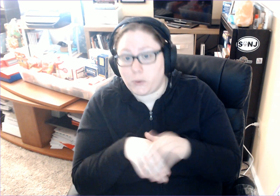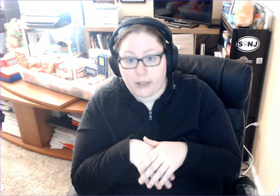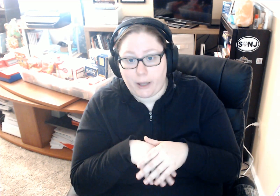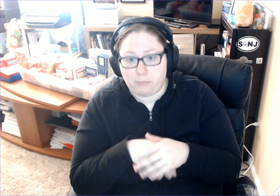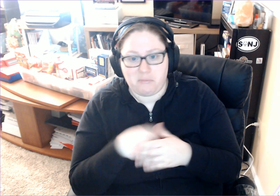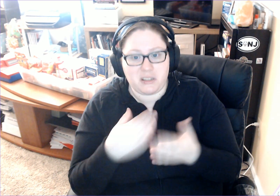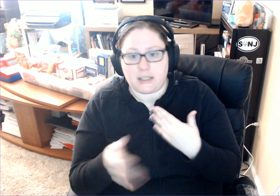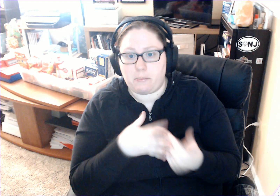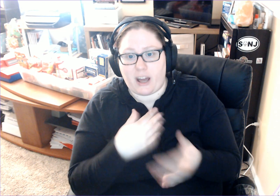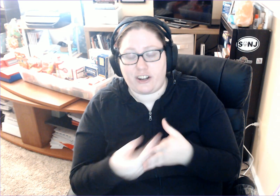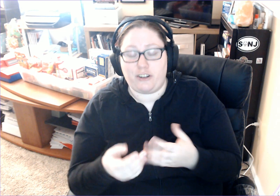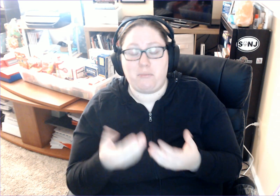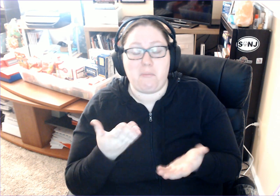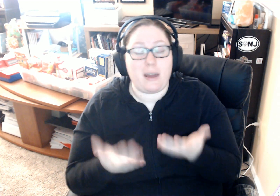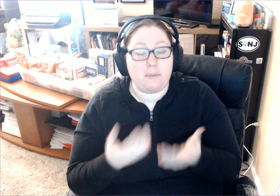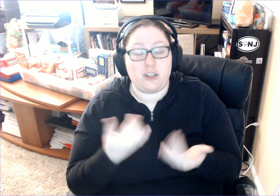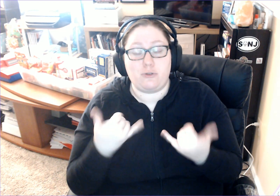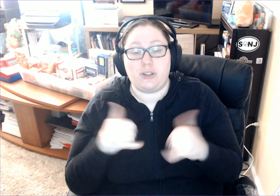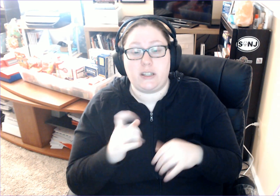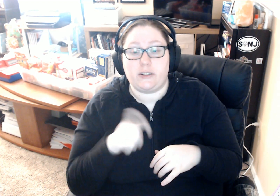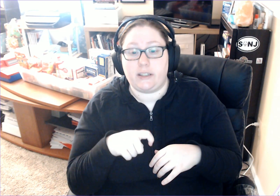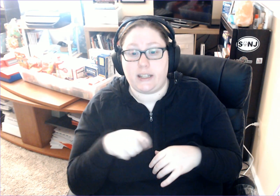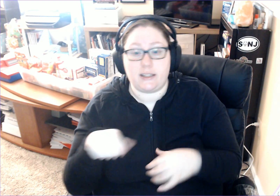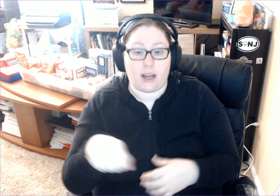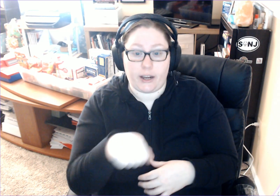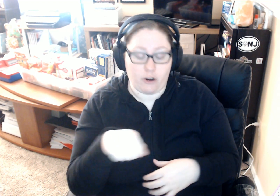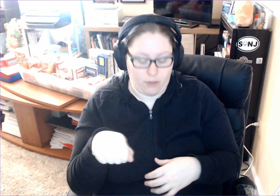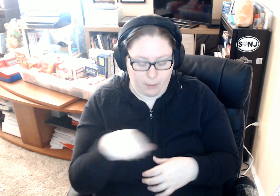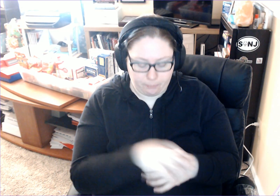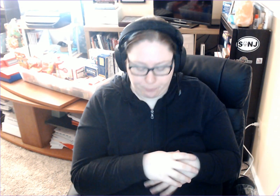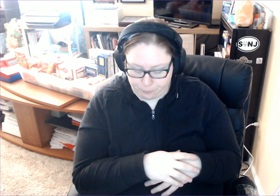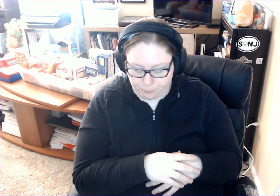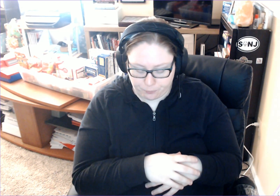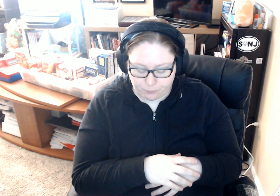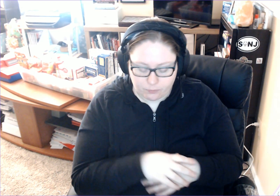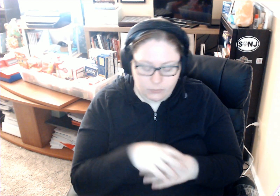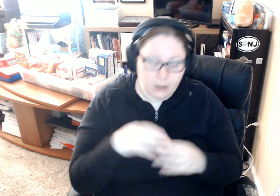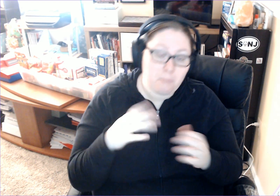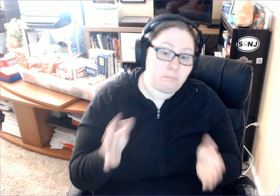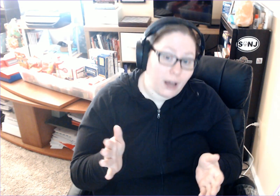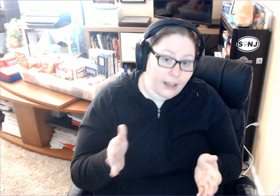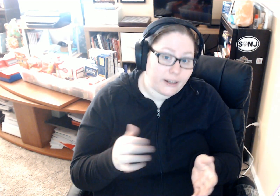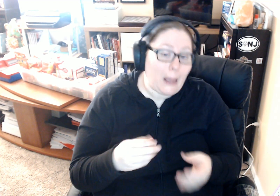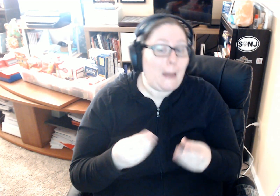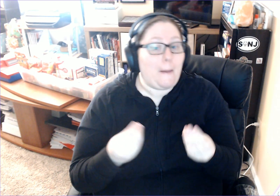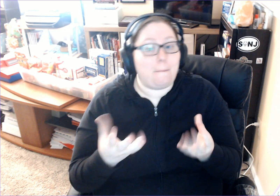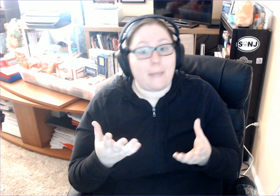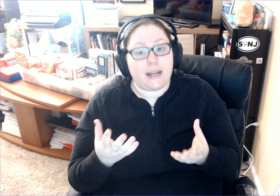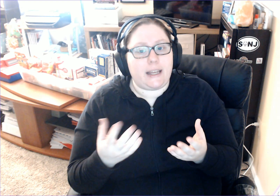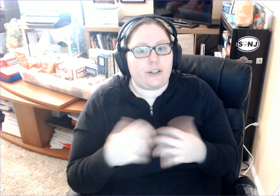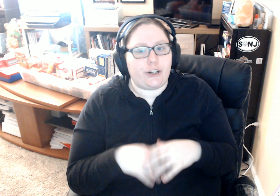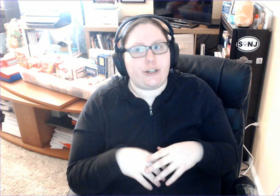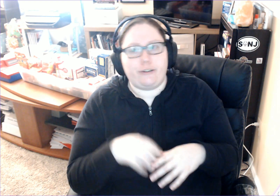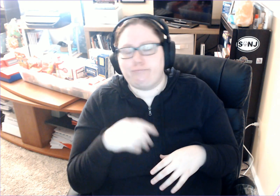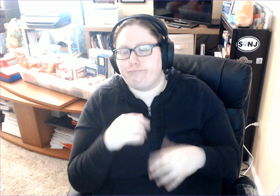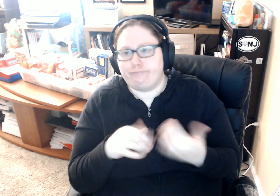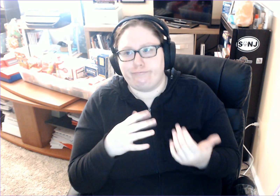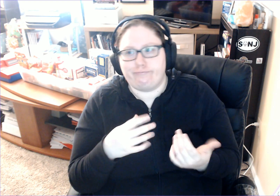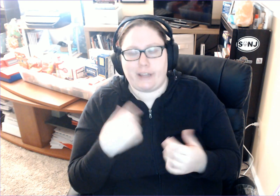it doesn't matter, maybe you still need to iron them. But many they look